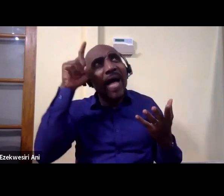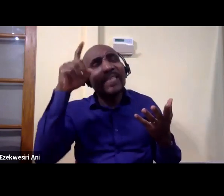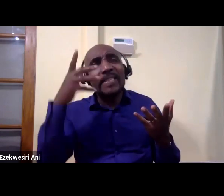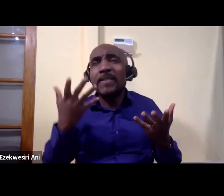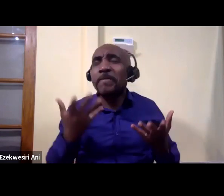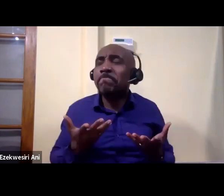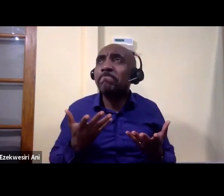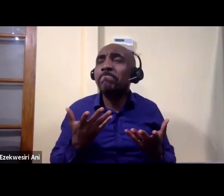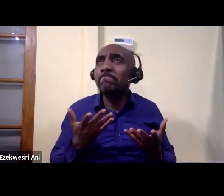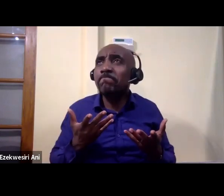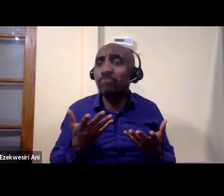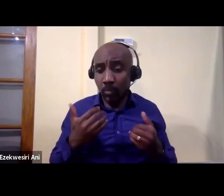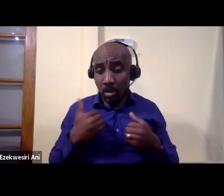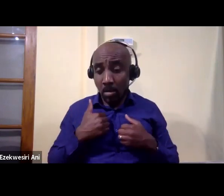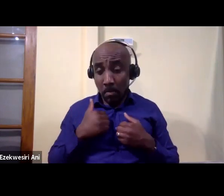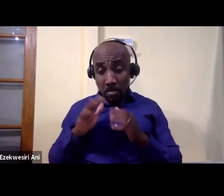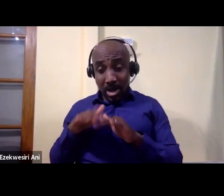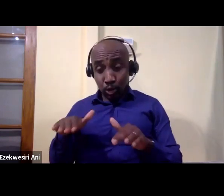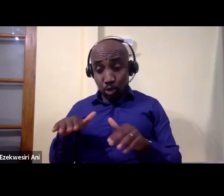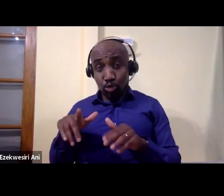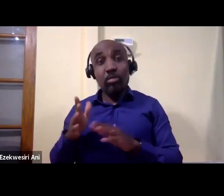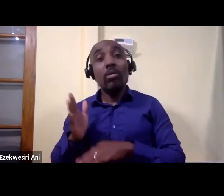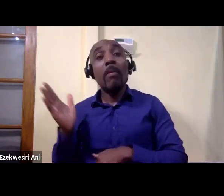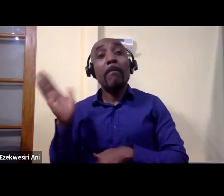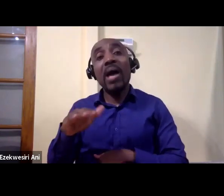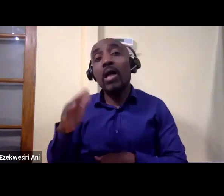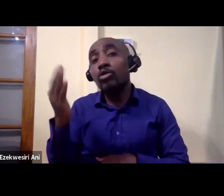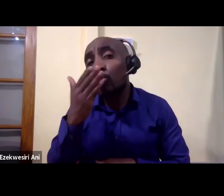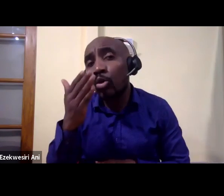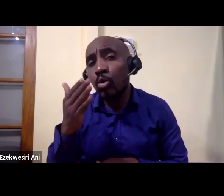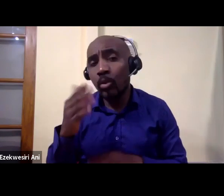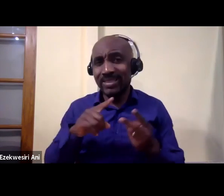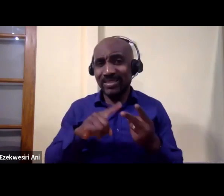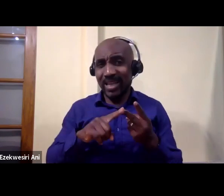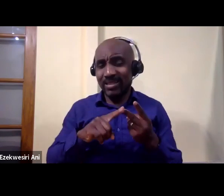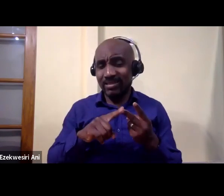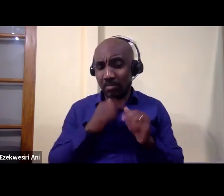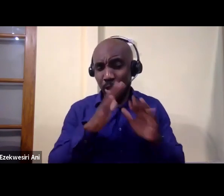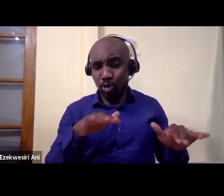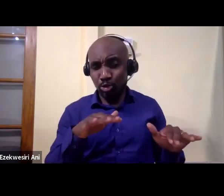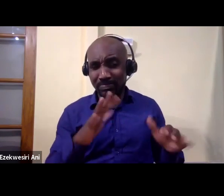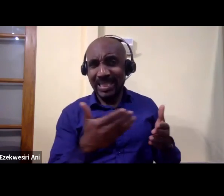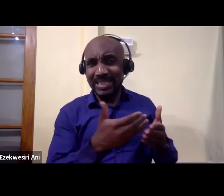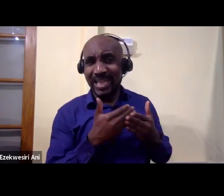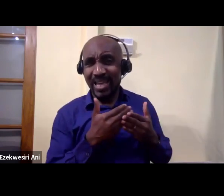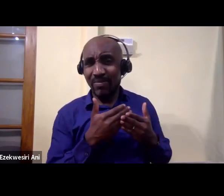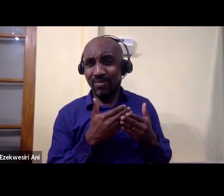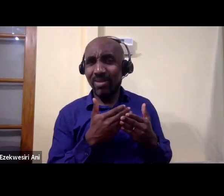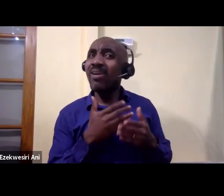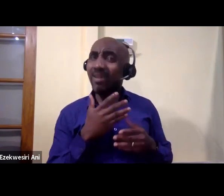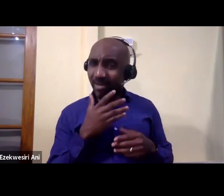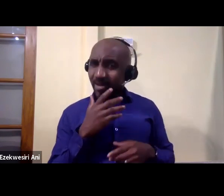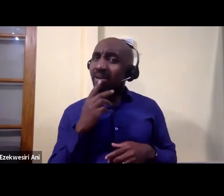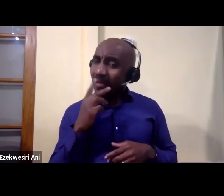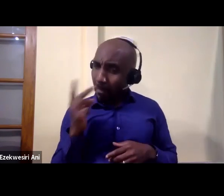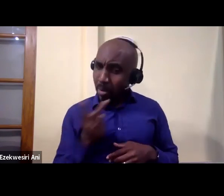dichotomy between my children going to school and my children being safe is obscene. And so I'm immensely